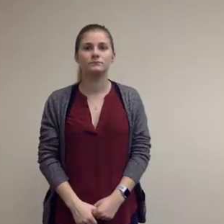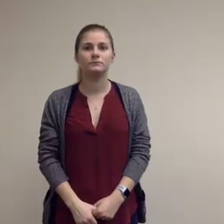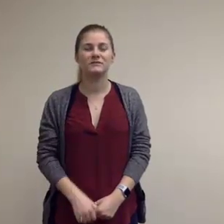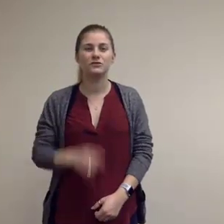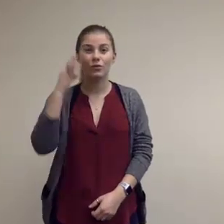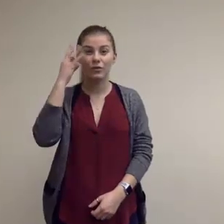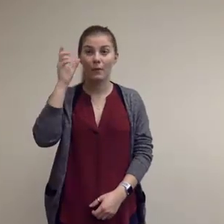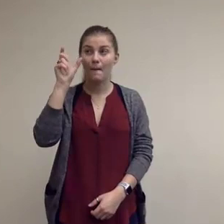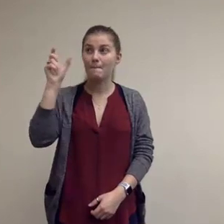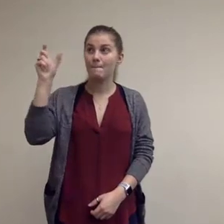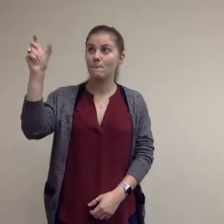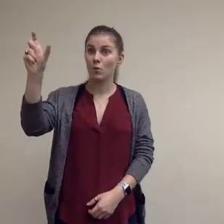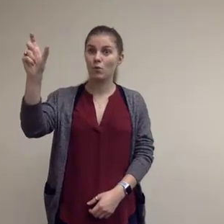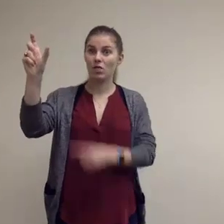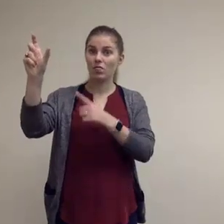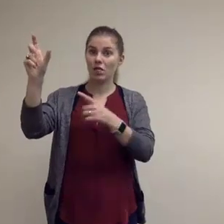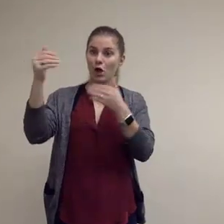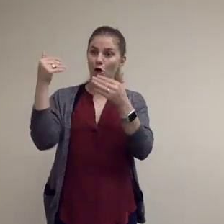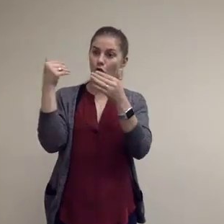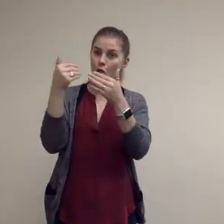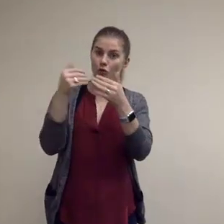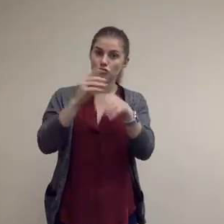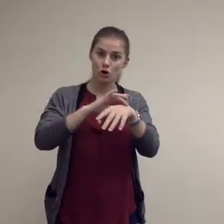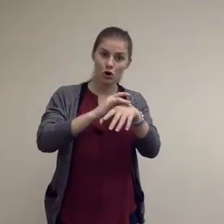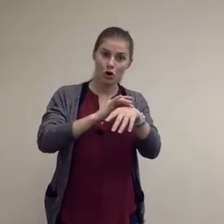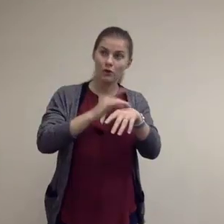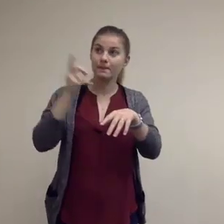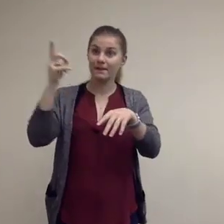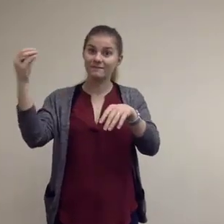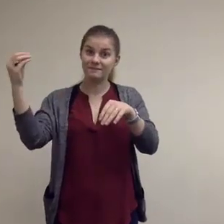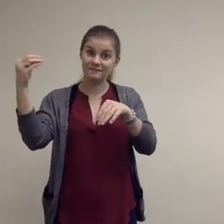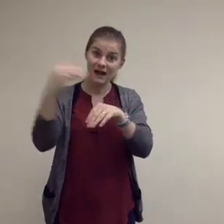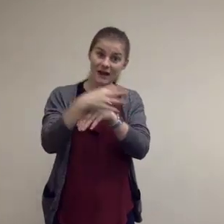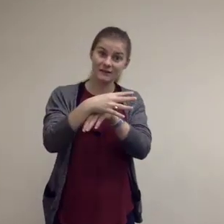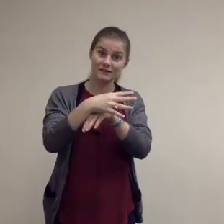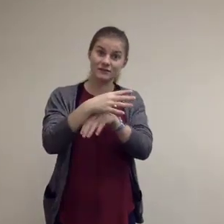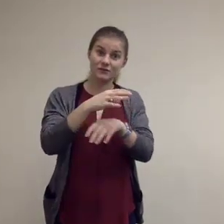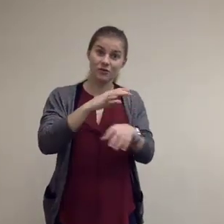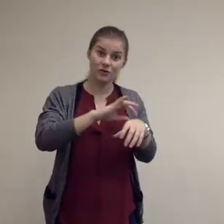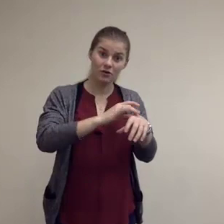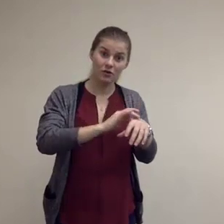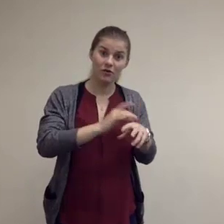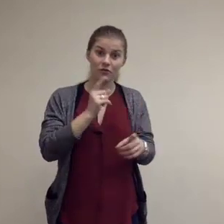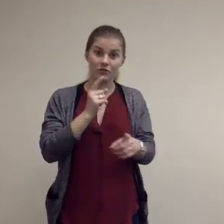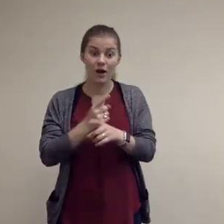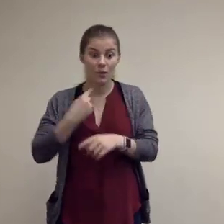moon actually does put a gravitational effect on the Earth. And it's one that we can see. So what